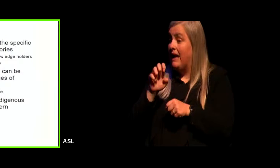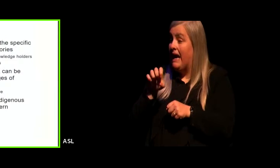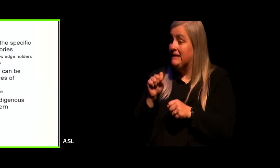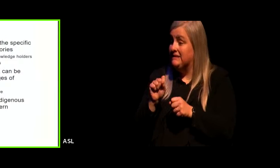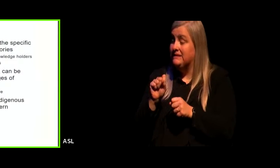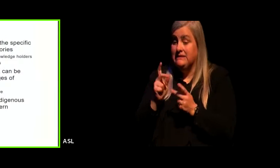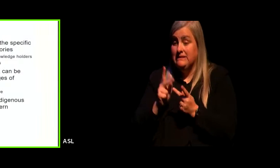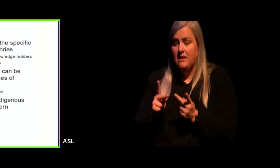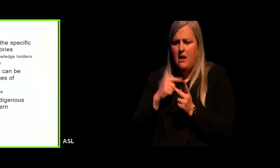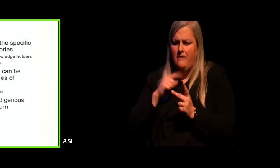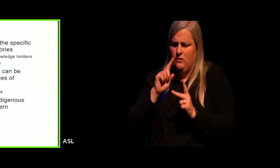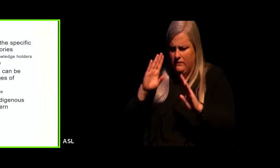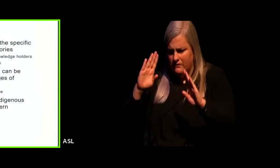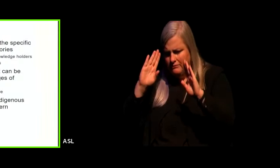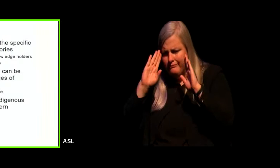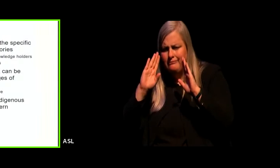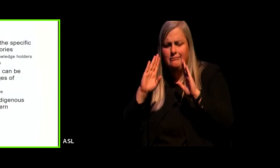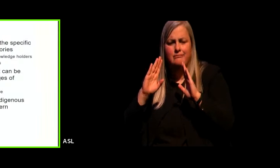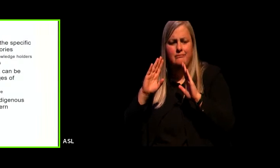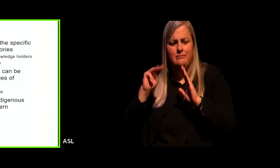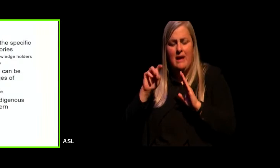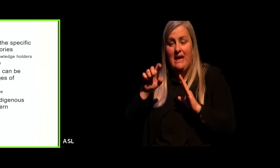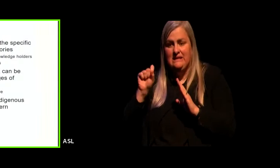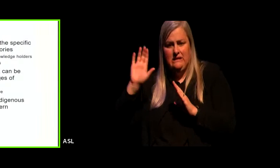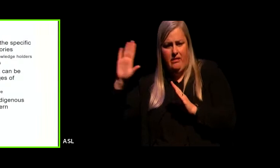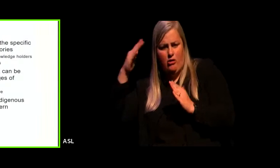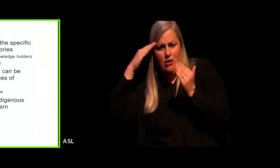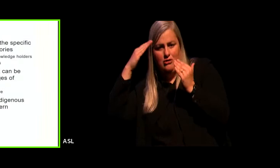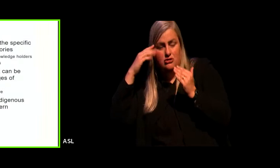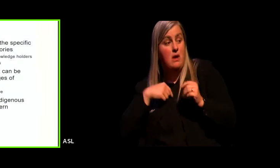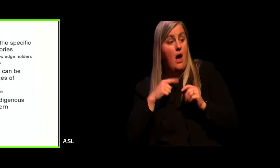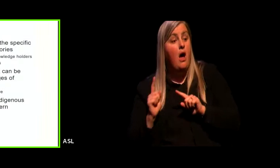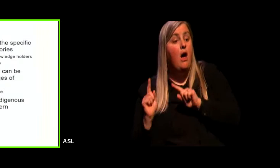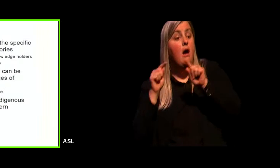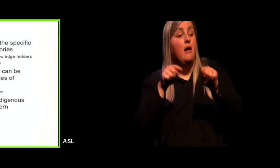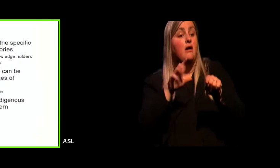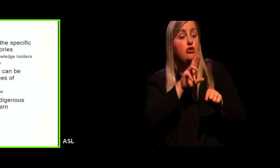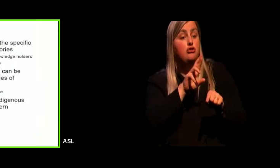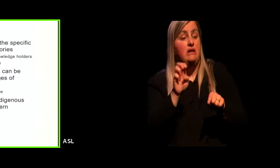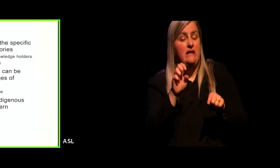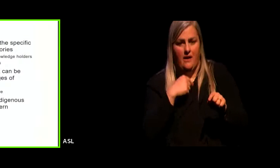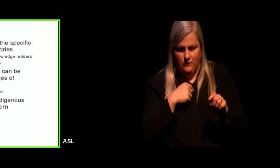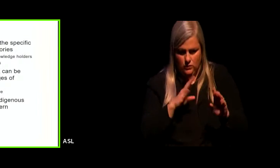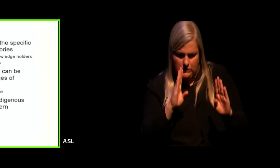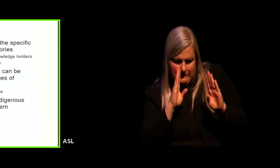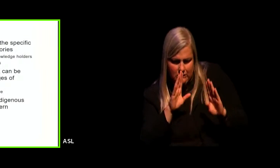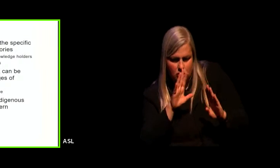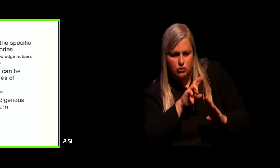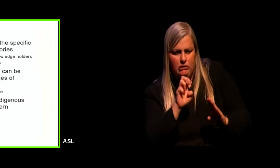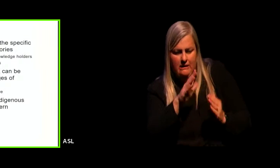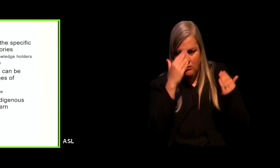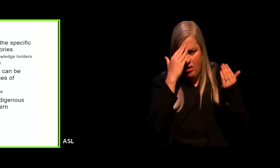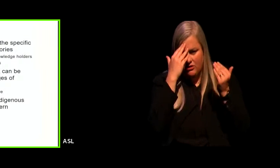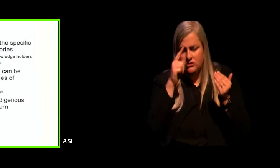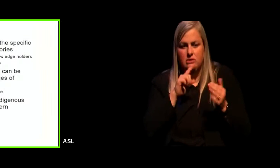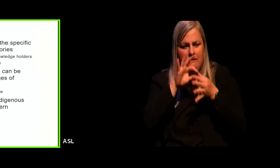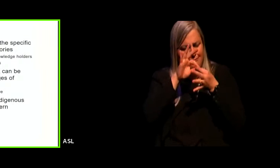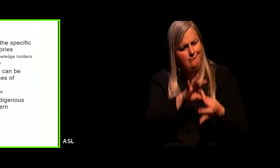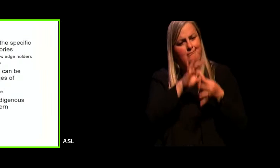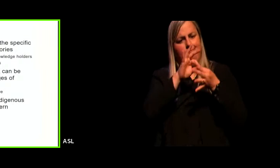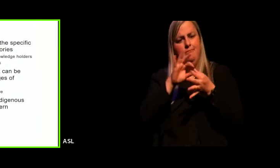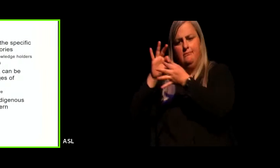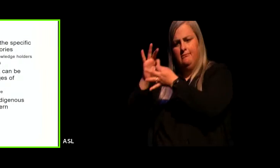need to be attentive to Métis knowledges. But when I work on, say, a Cree site, I need to be attentive to Cree, right? So they're very embedded in the